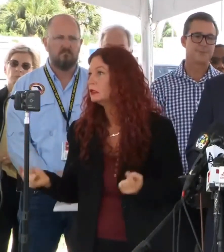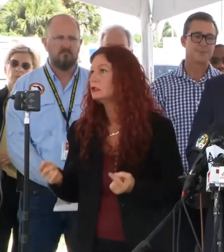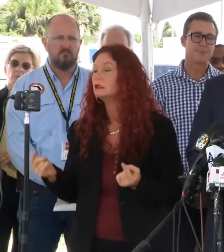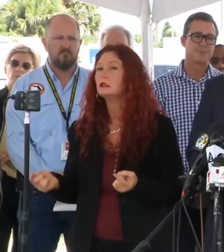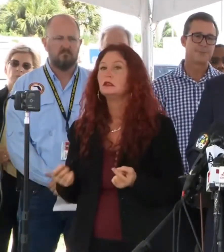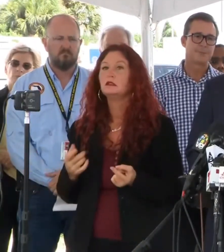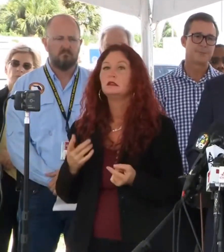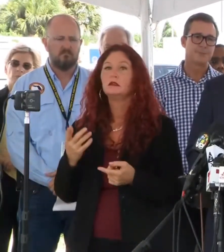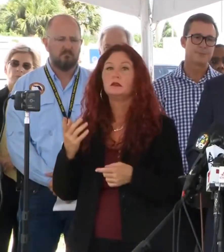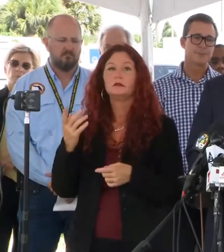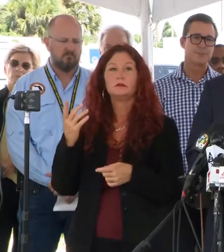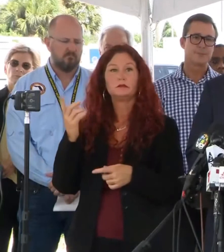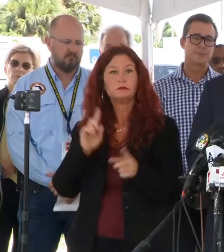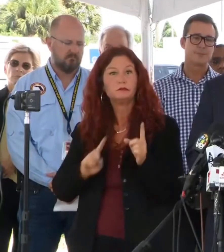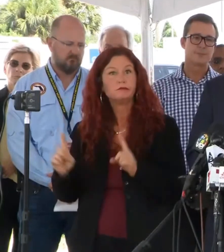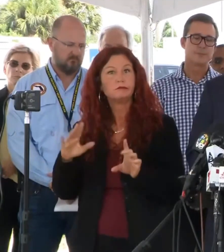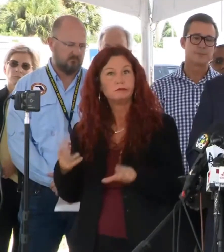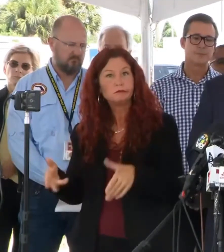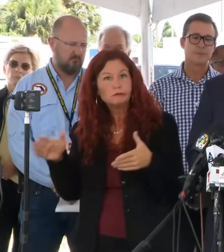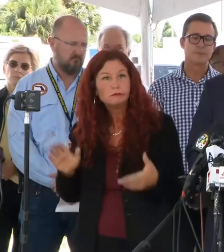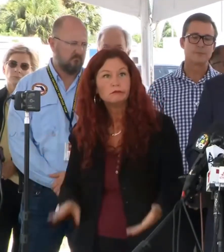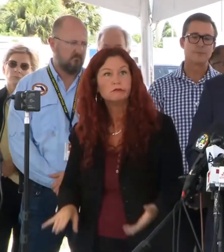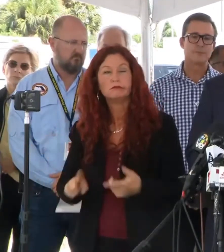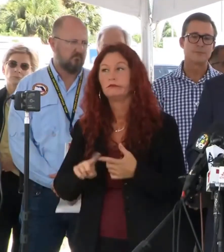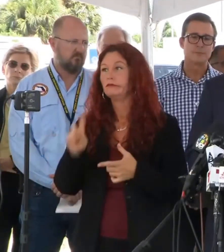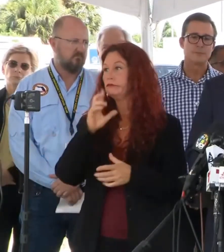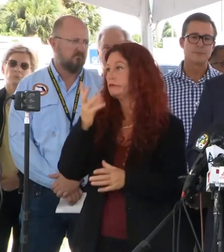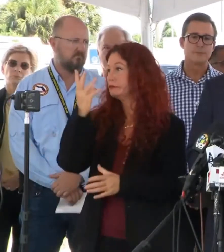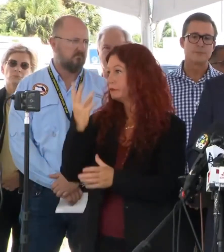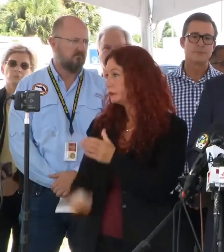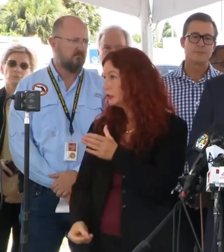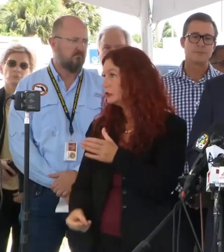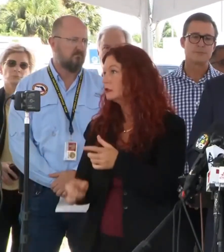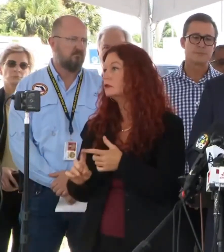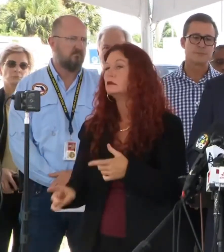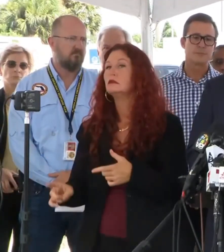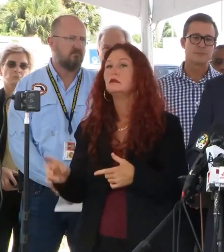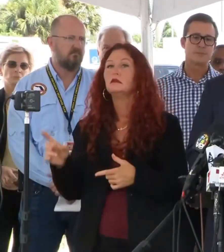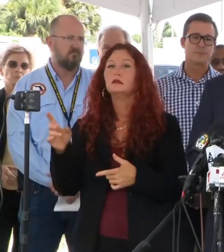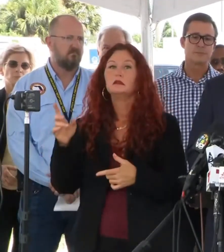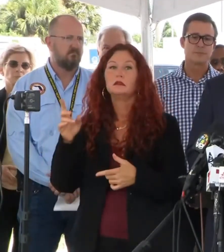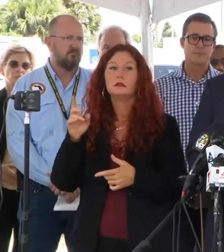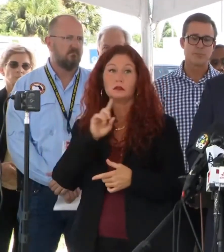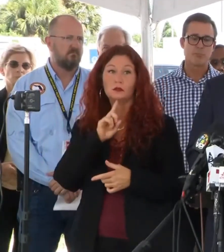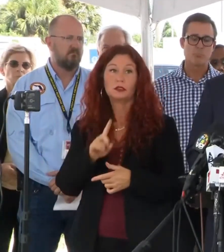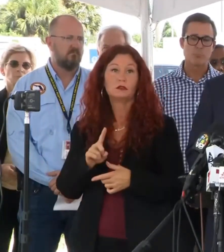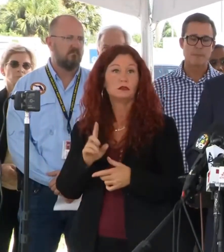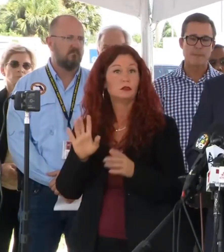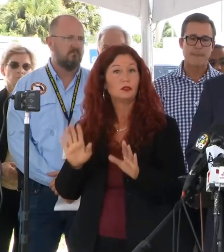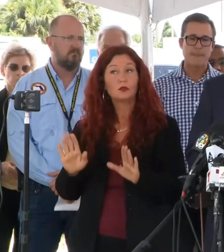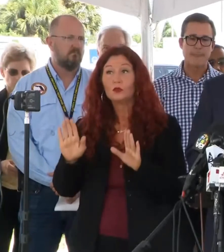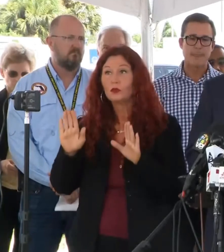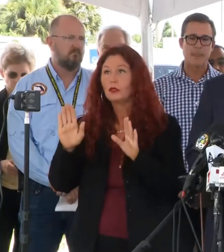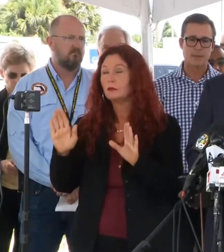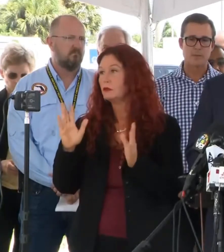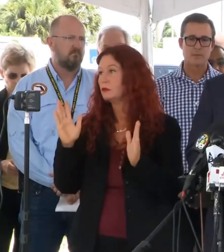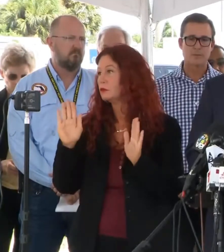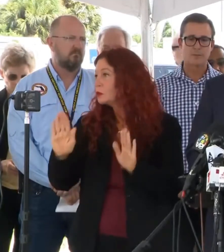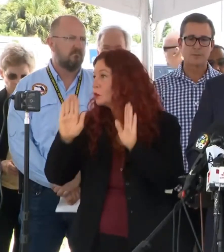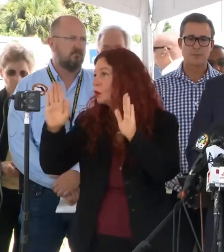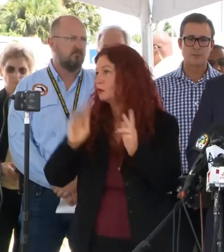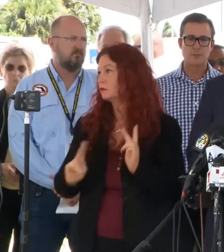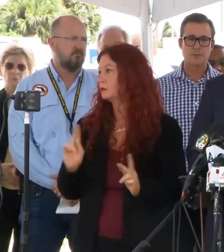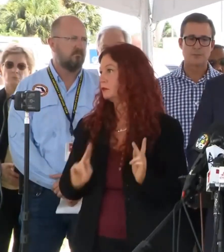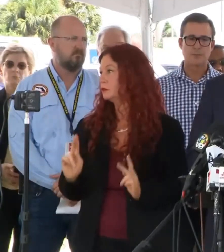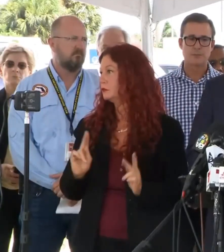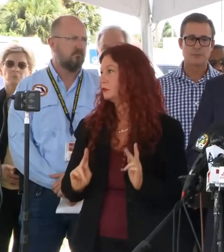folks that have either passed away or who are missing are almost invariably incredibly special people